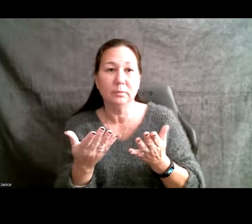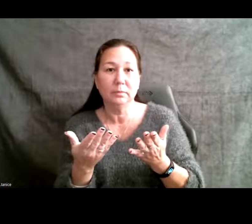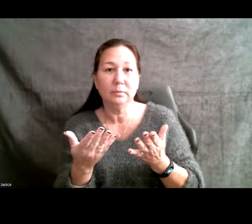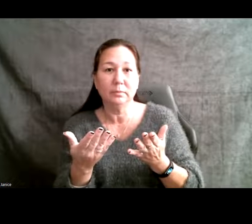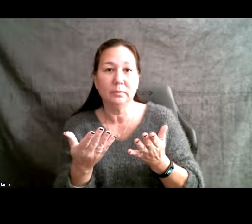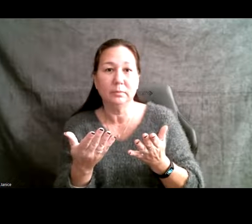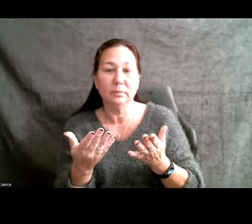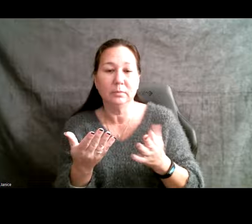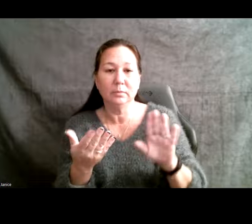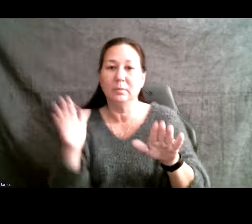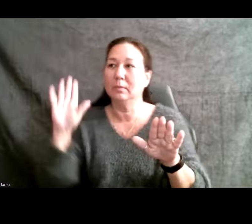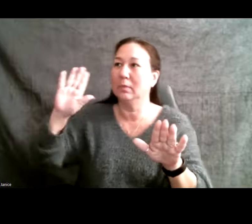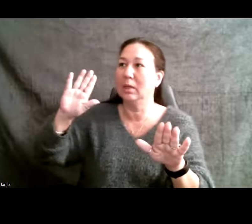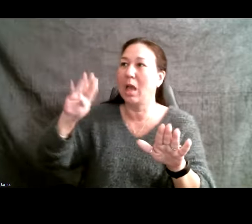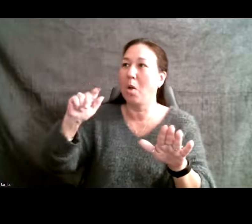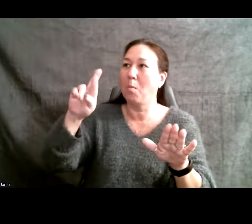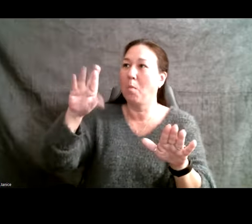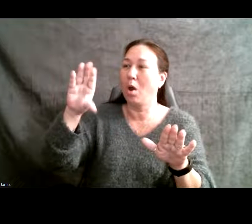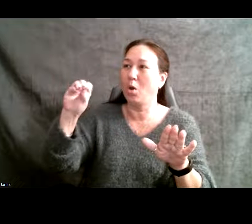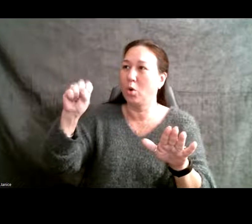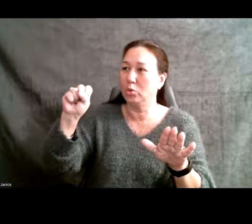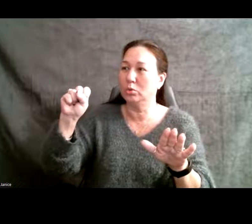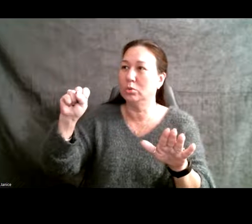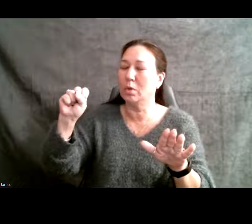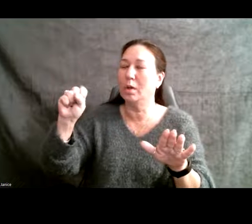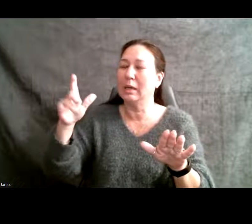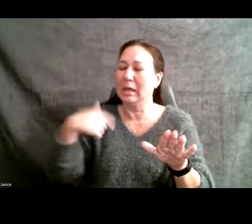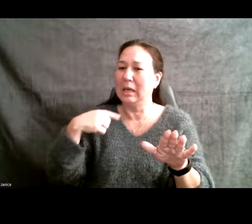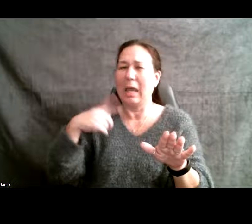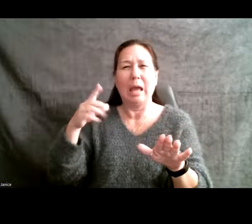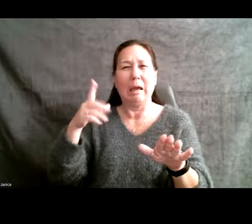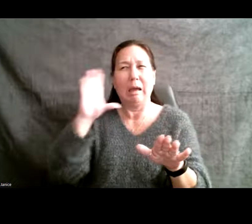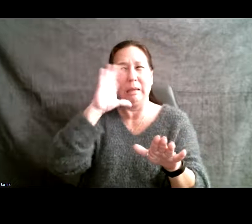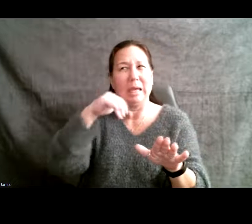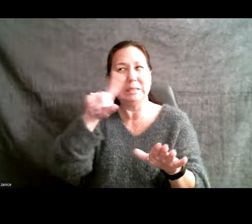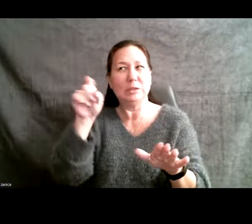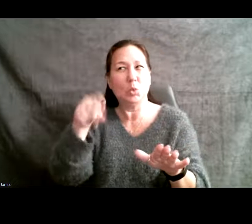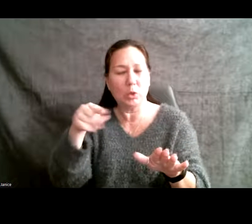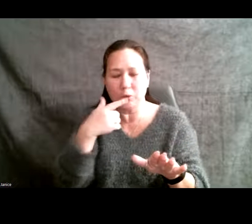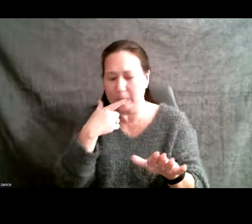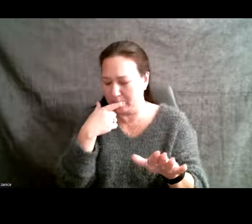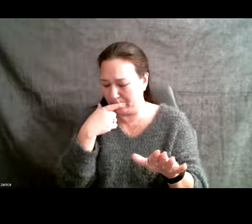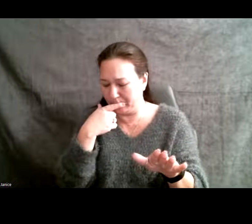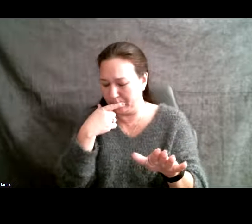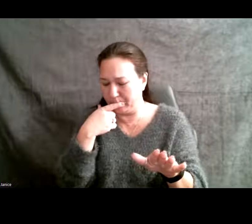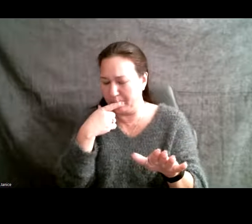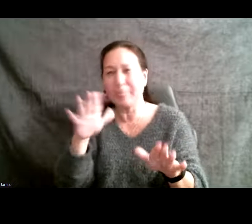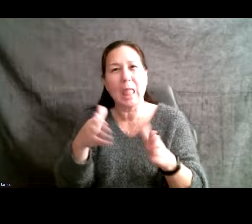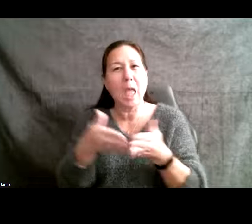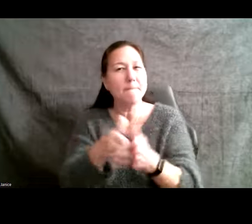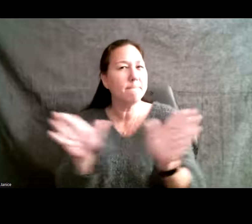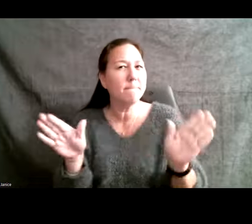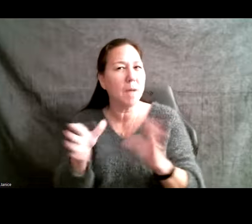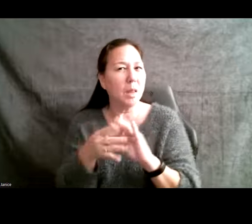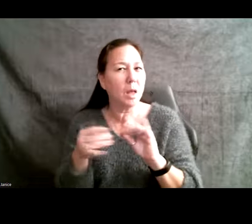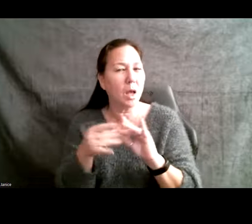Okay. This is Marcos. Rishi, I just wanted to, I guess it's a question. The public comments that came in at the very